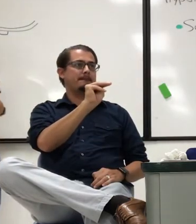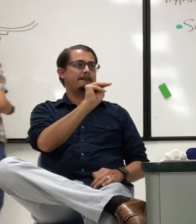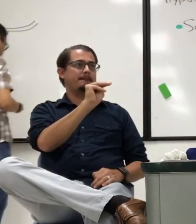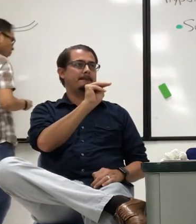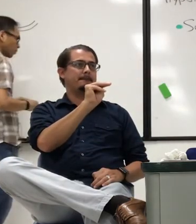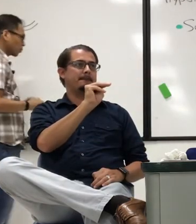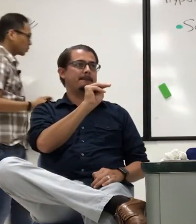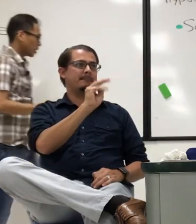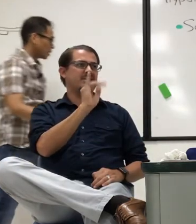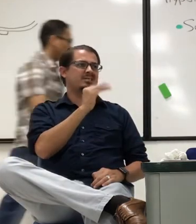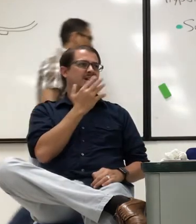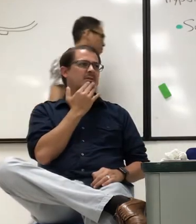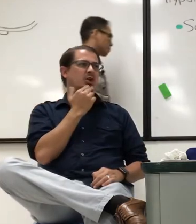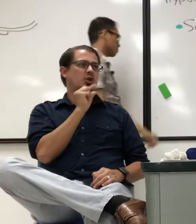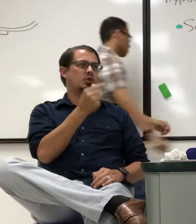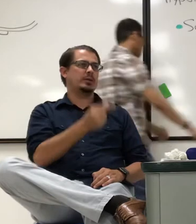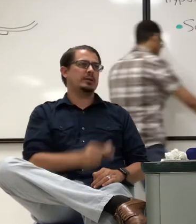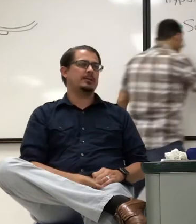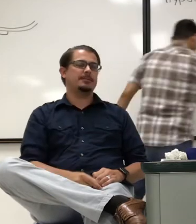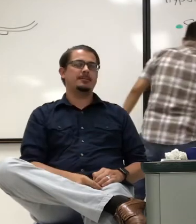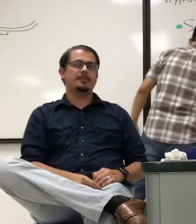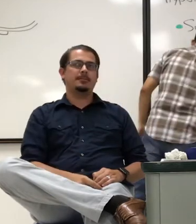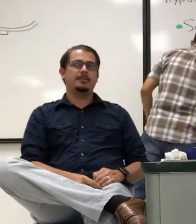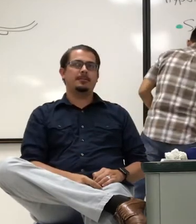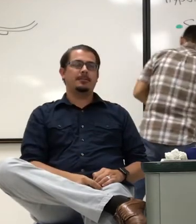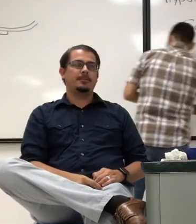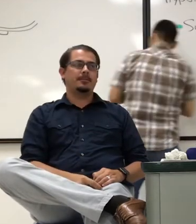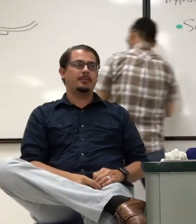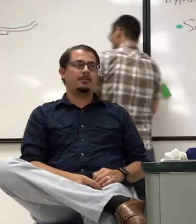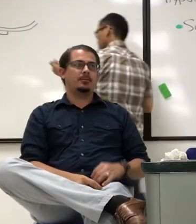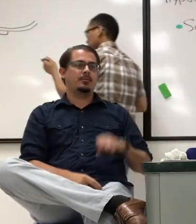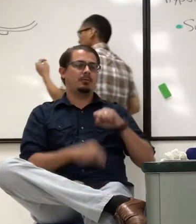We use the same color of green.